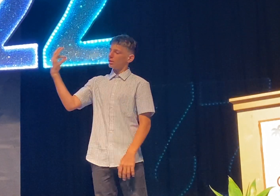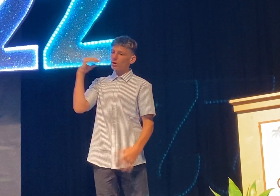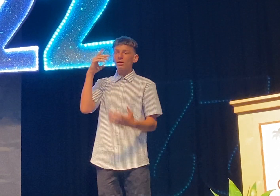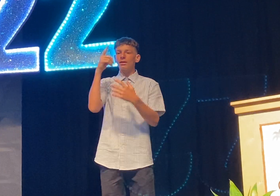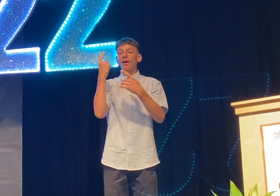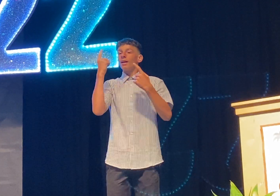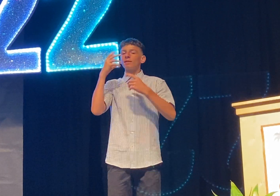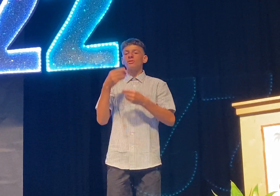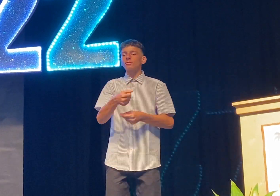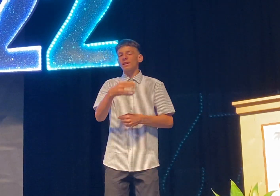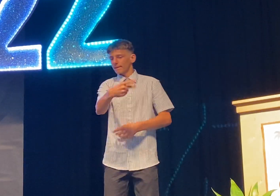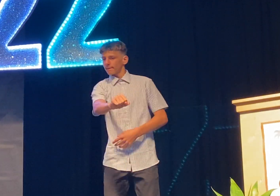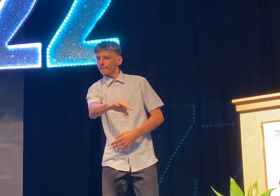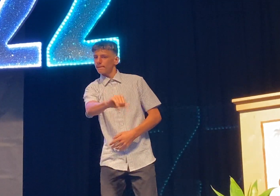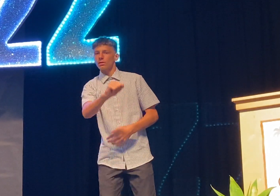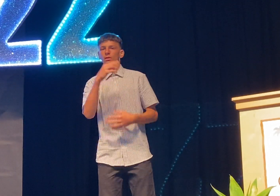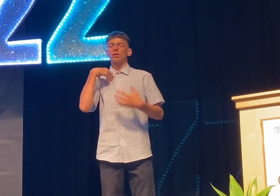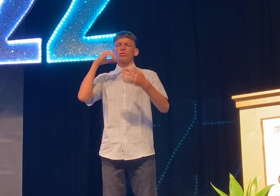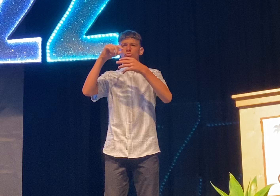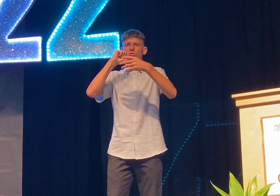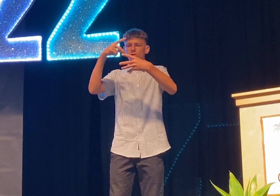Every single day, my father has told me the same thing.